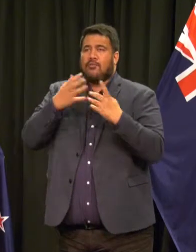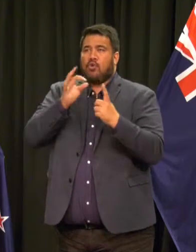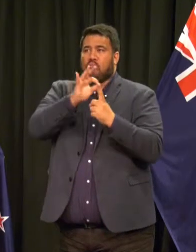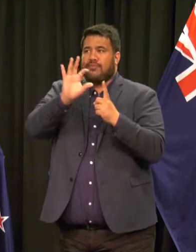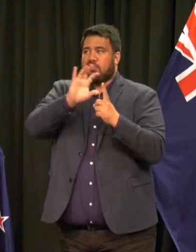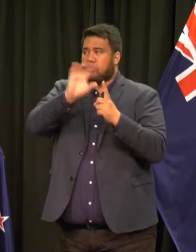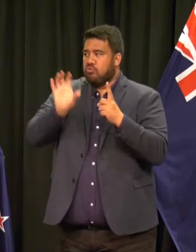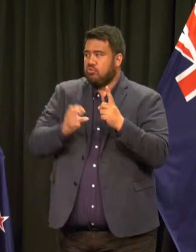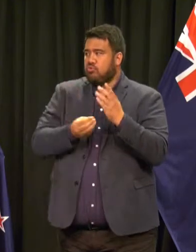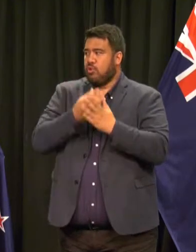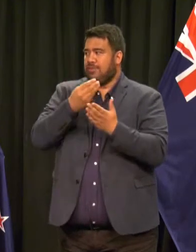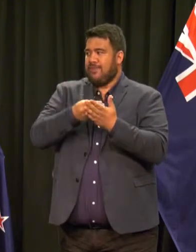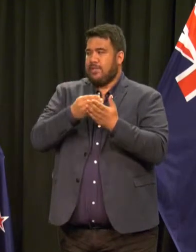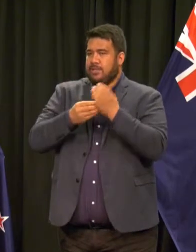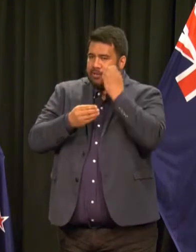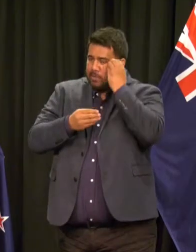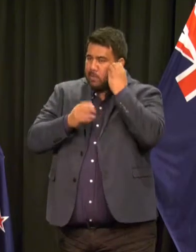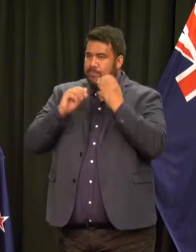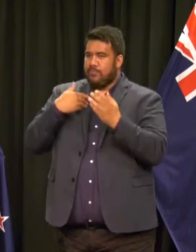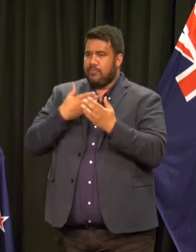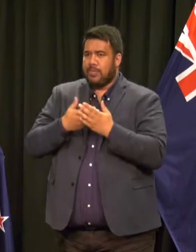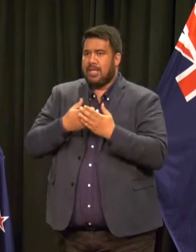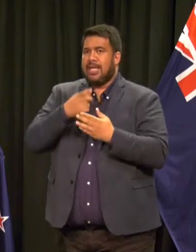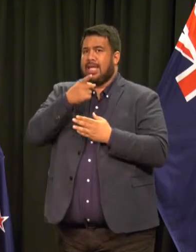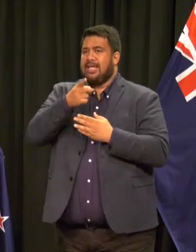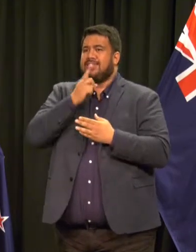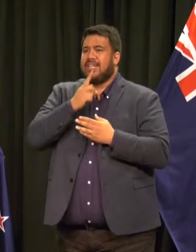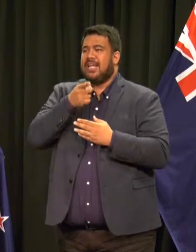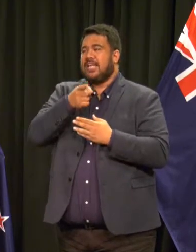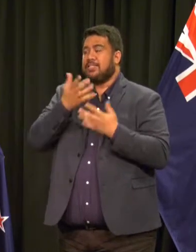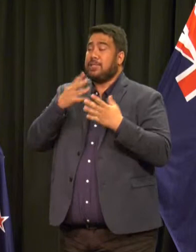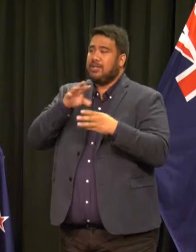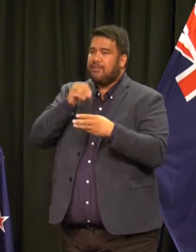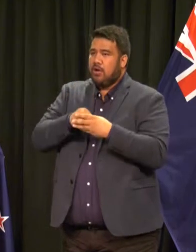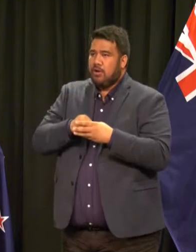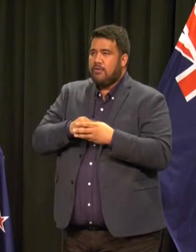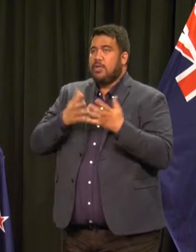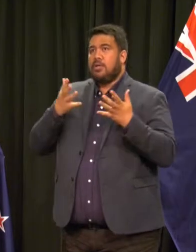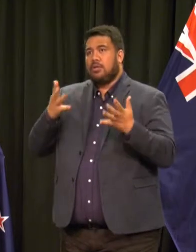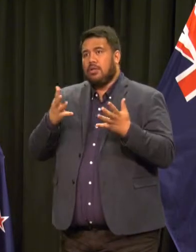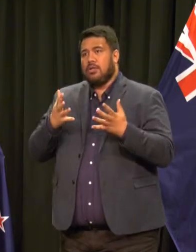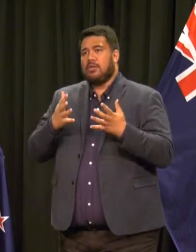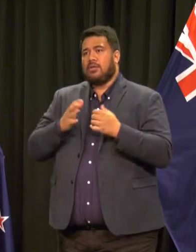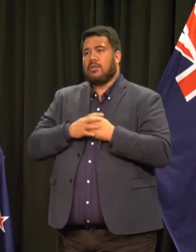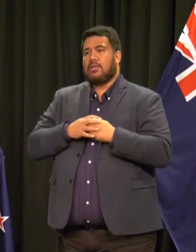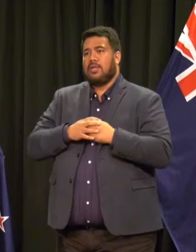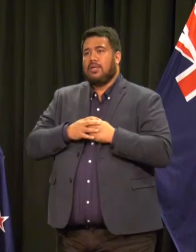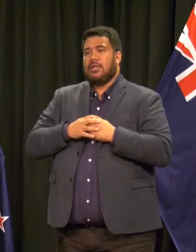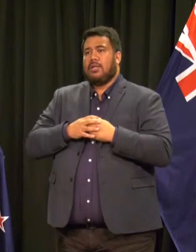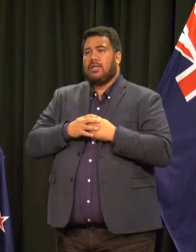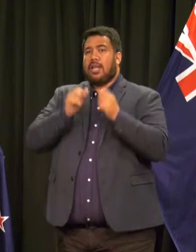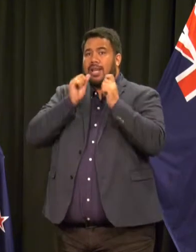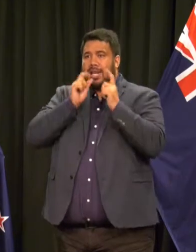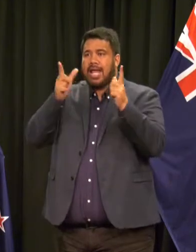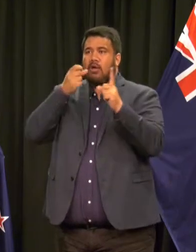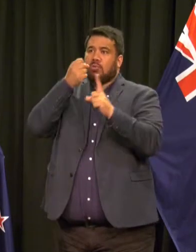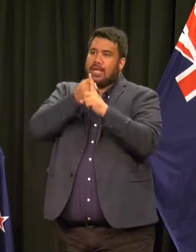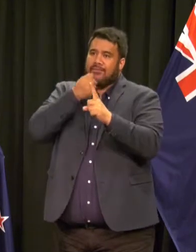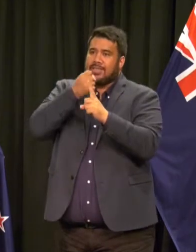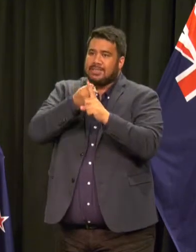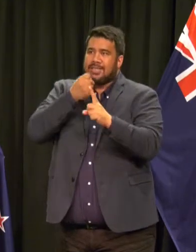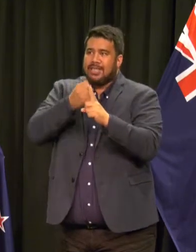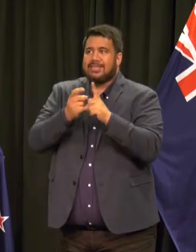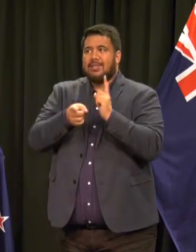Would you tend to agree with that? He had what? He had partaken in unnecessarily loud advocacy for the fund at